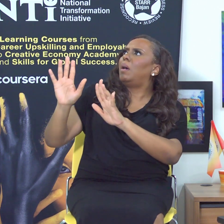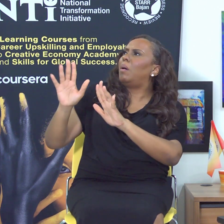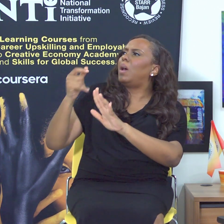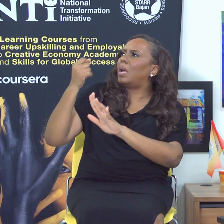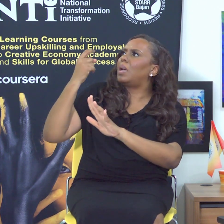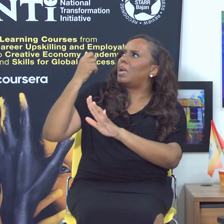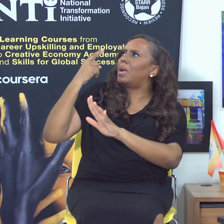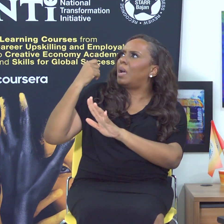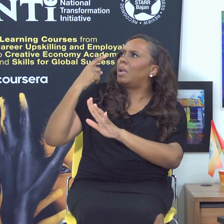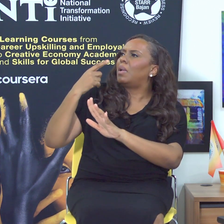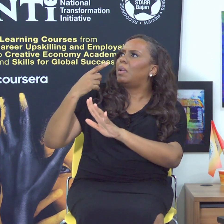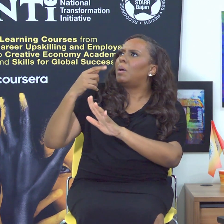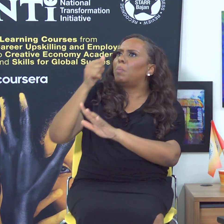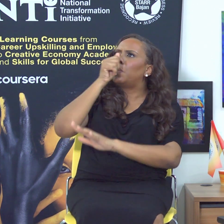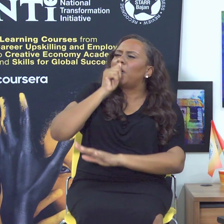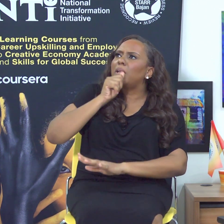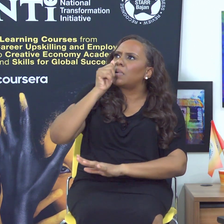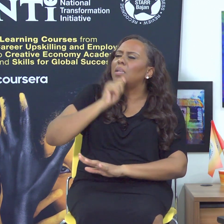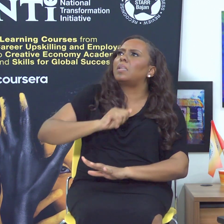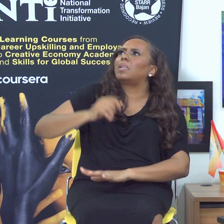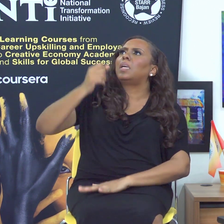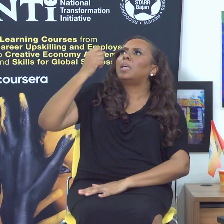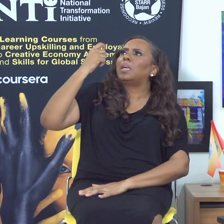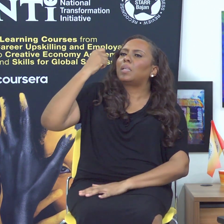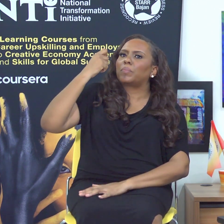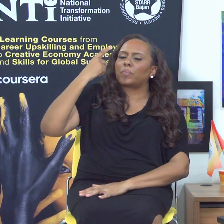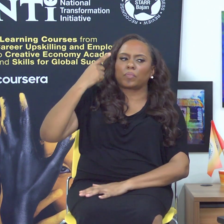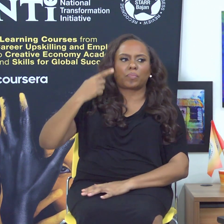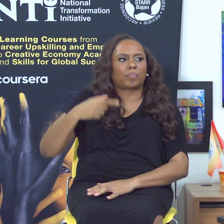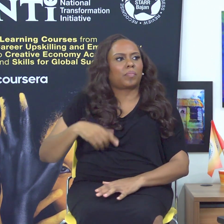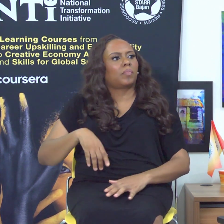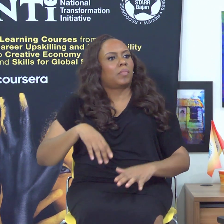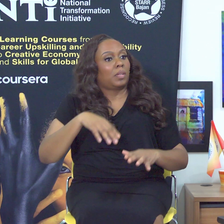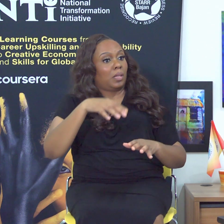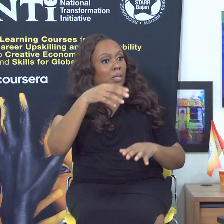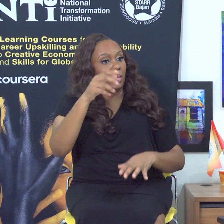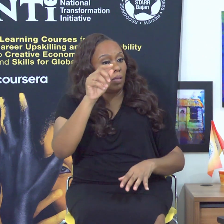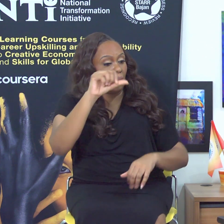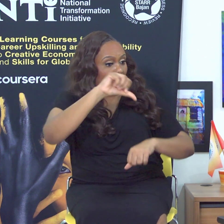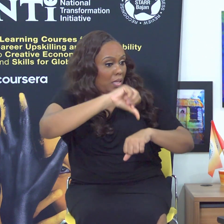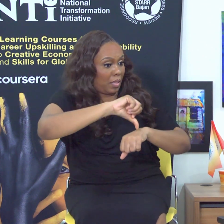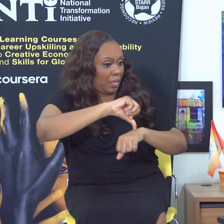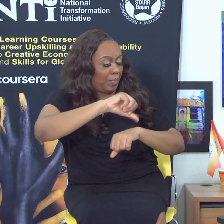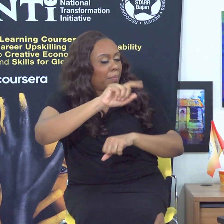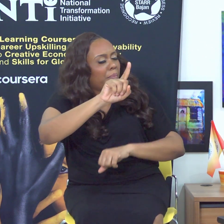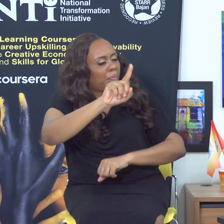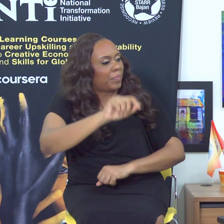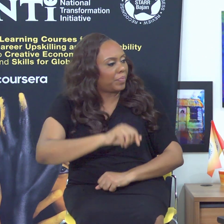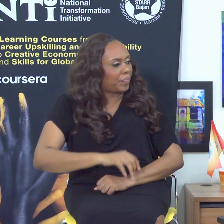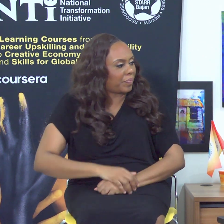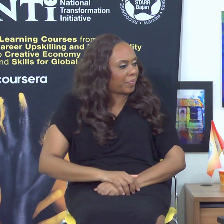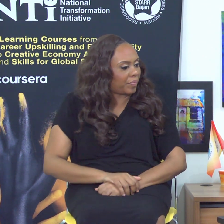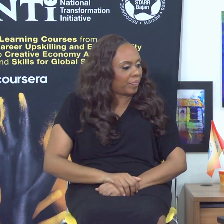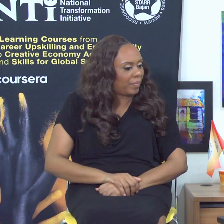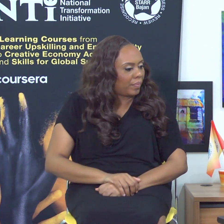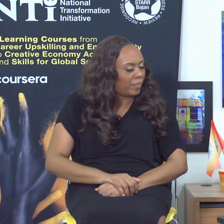and understanding. Let's ask all three of you. Anthony,